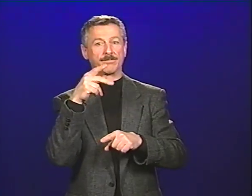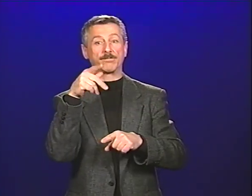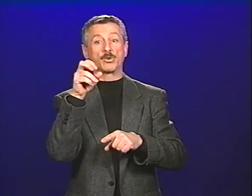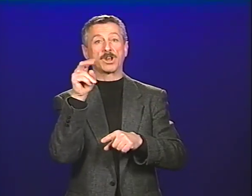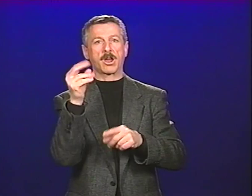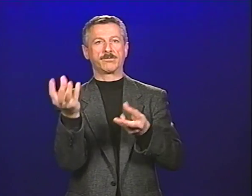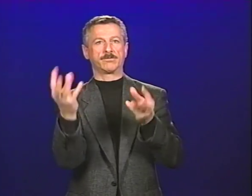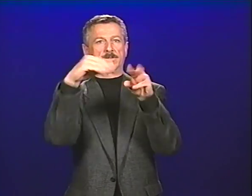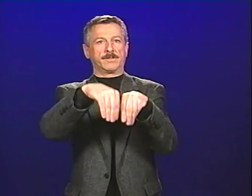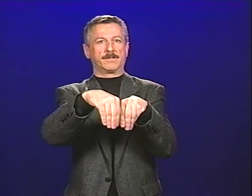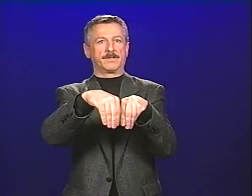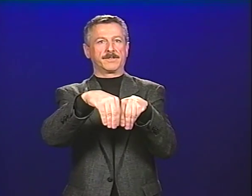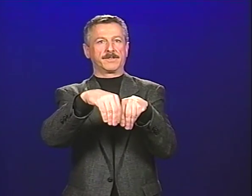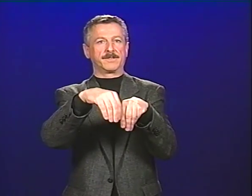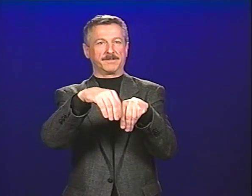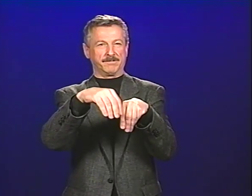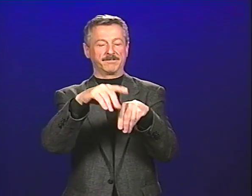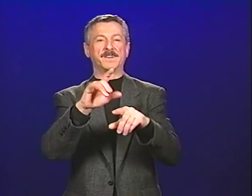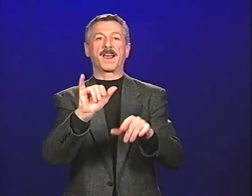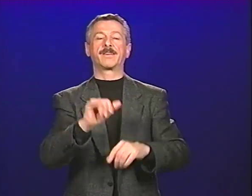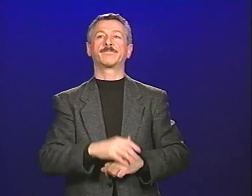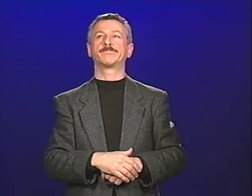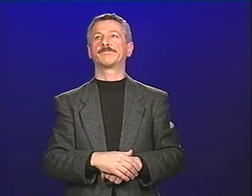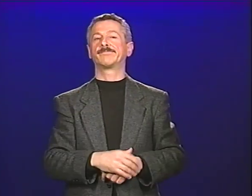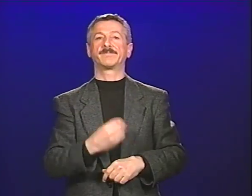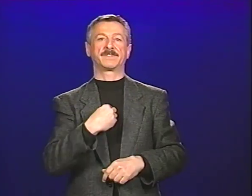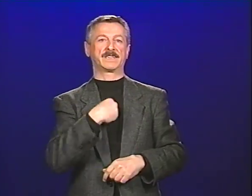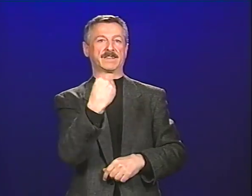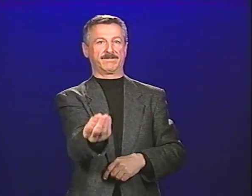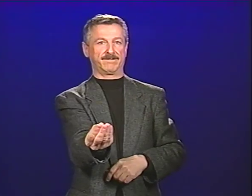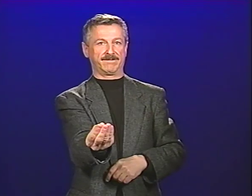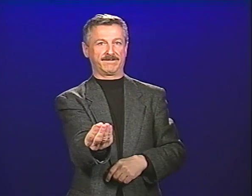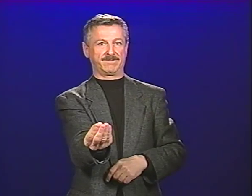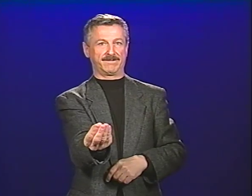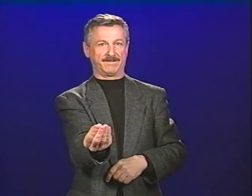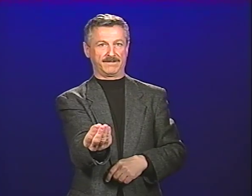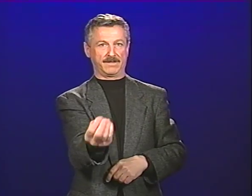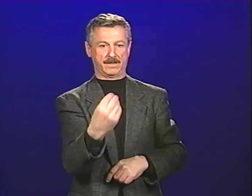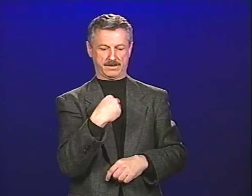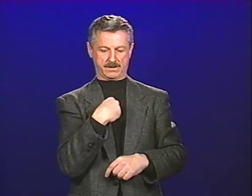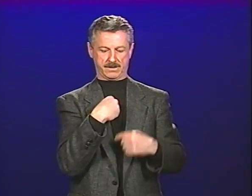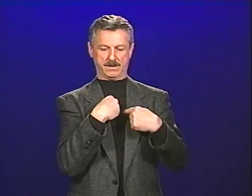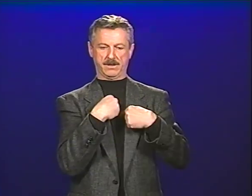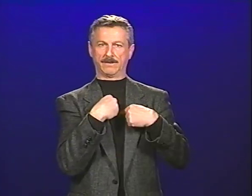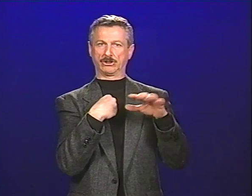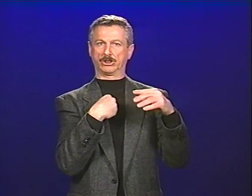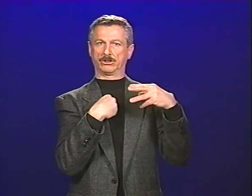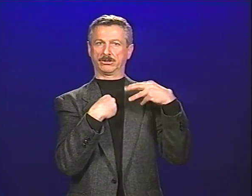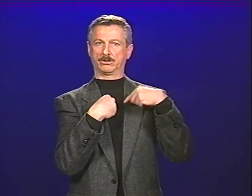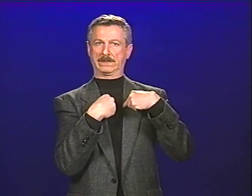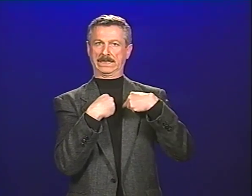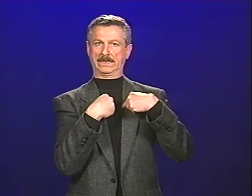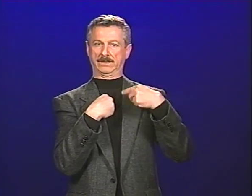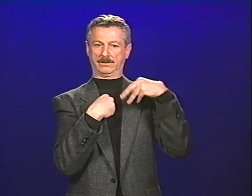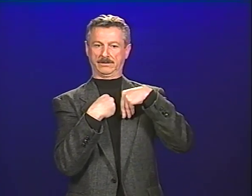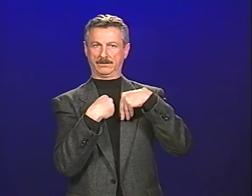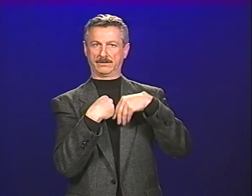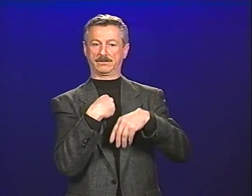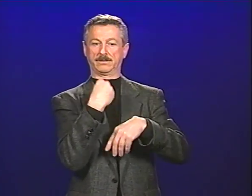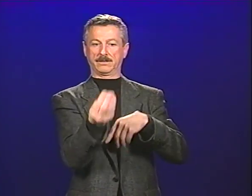Pronominal information can also be incorporated into agreement verbs. For example, in the sentence, I give you, the concepts of